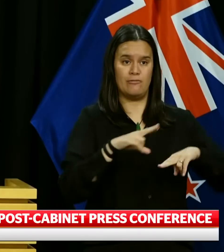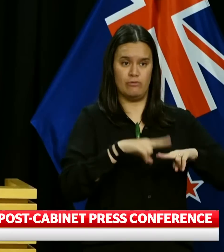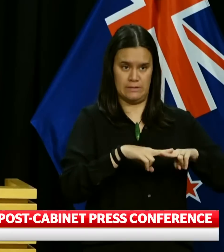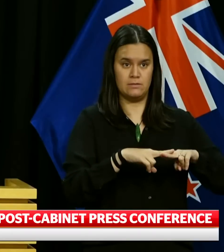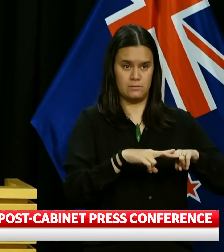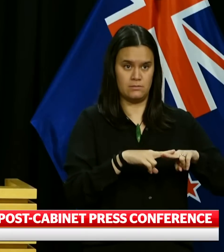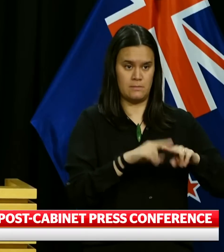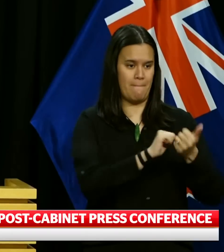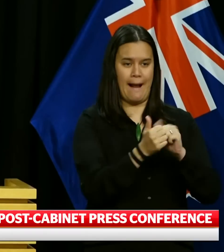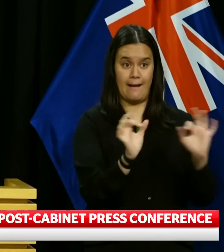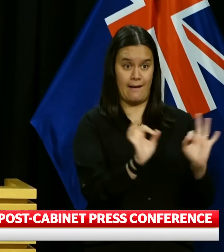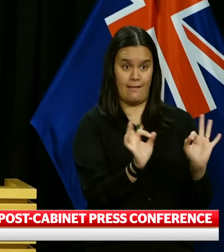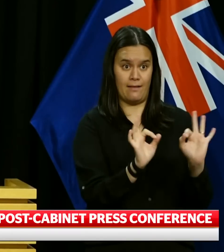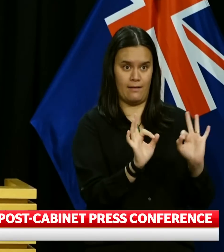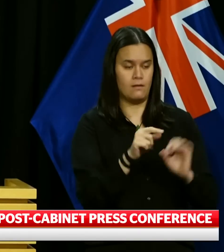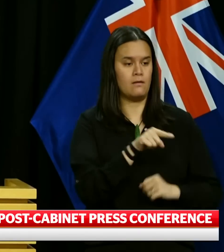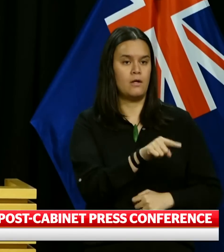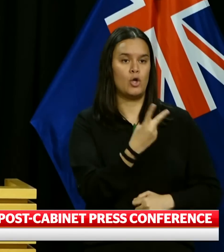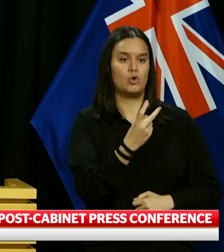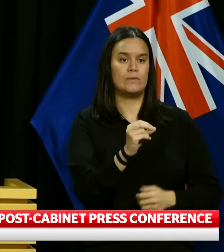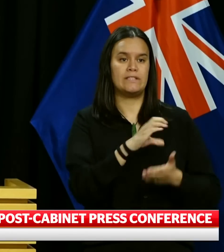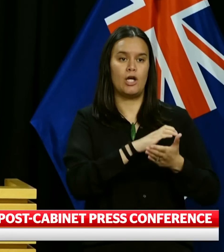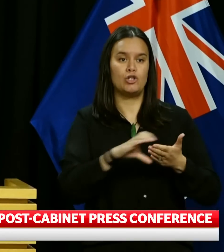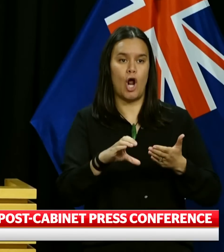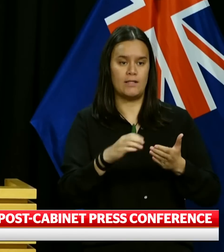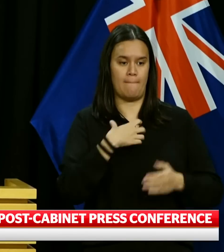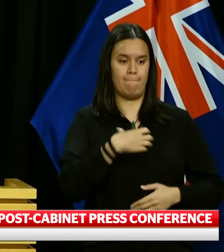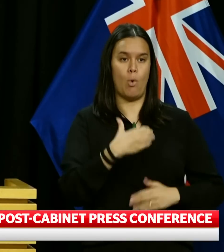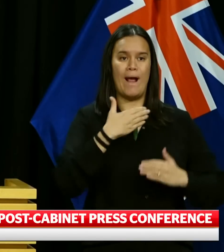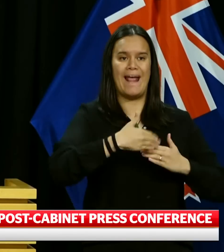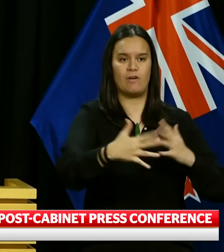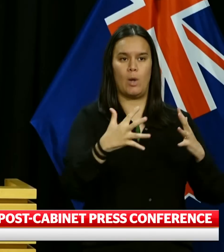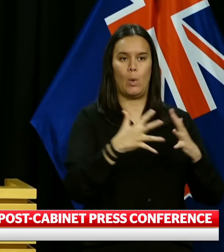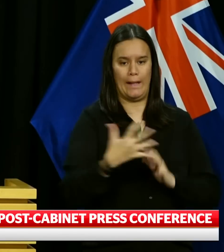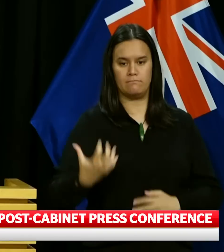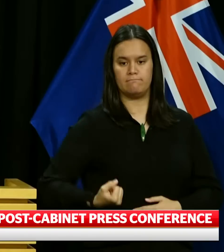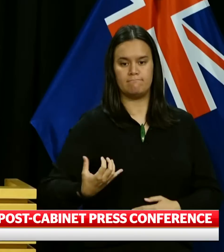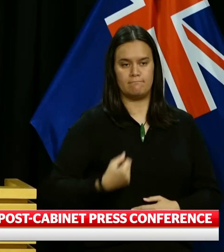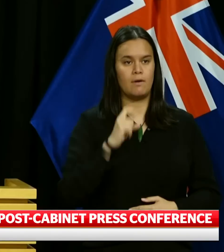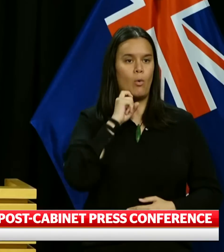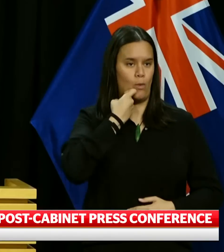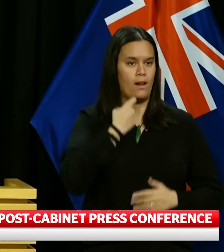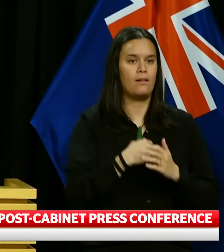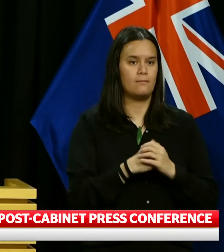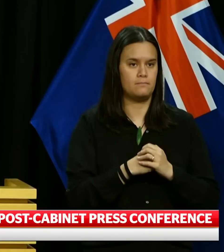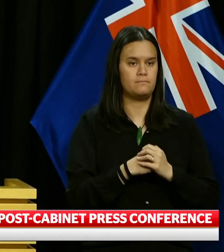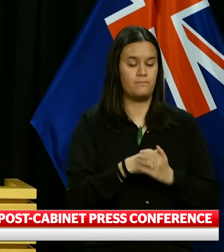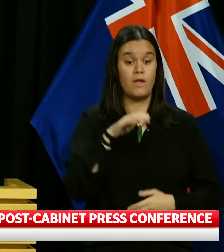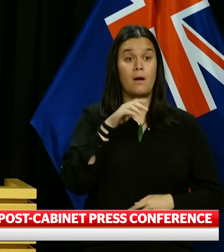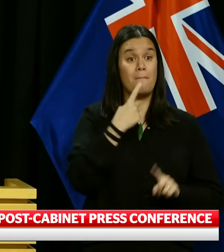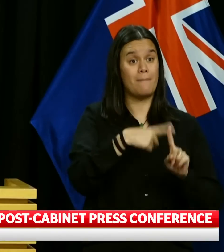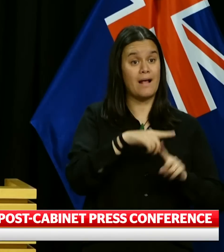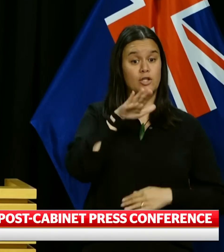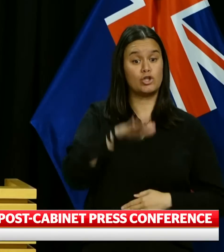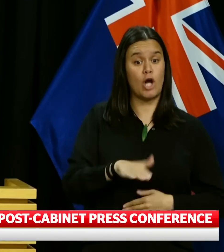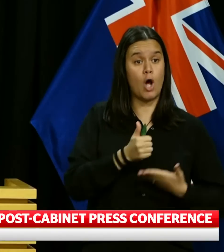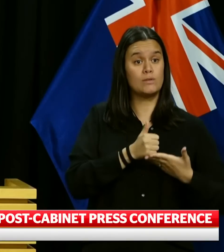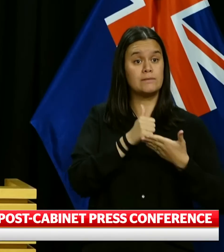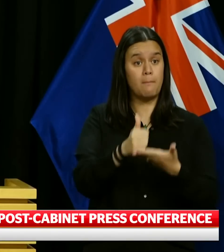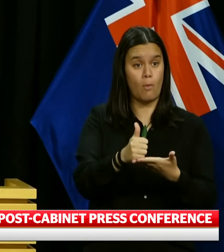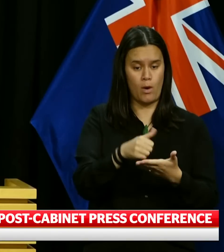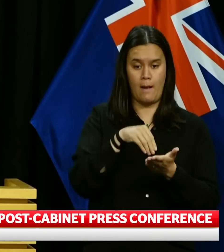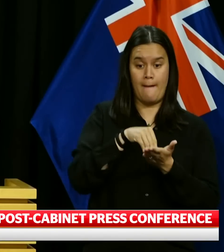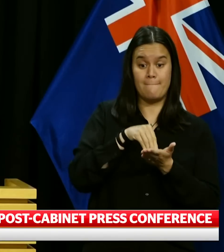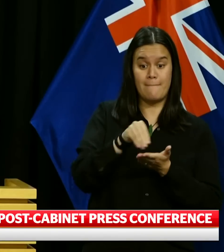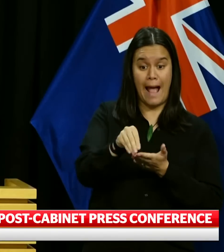around $20 a week. Last year, we committed to changing the rules so that child support payments would be passed on